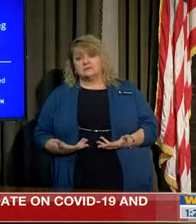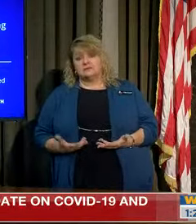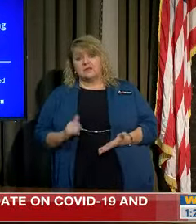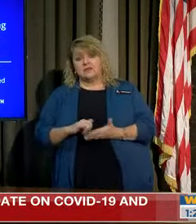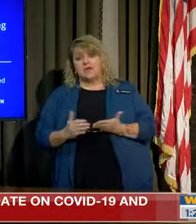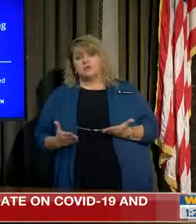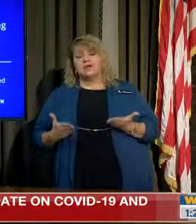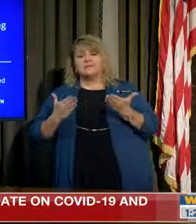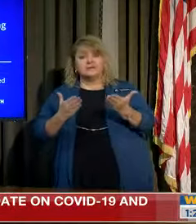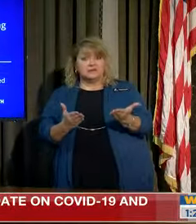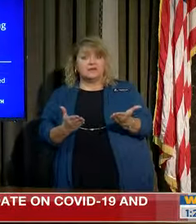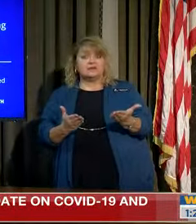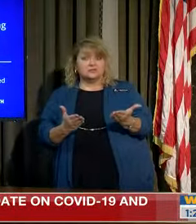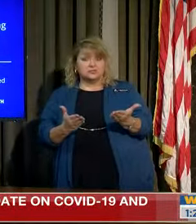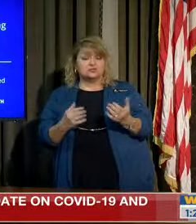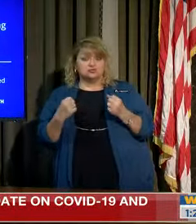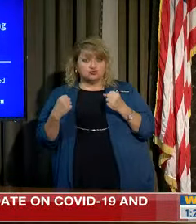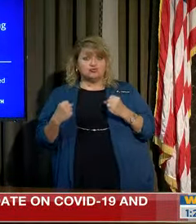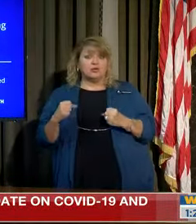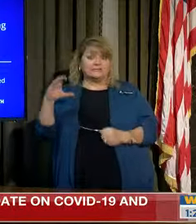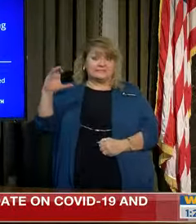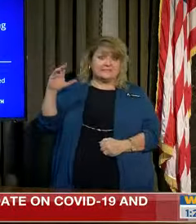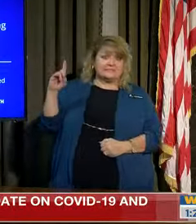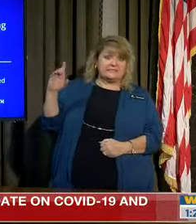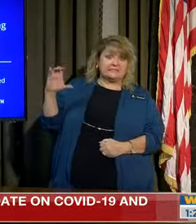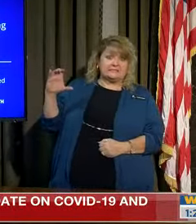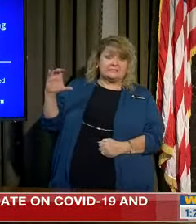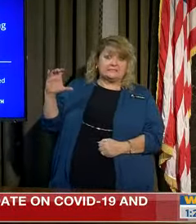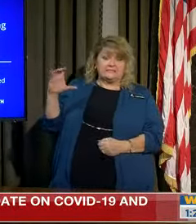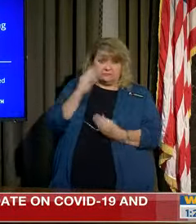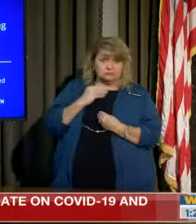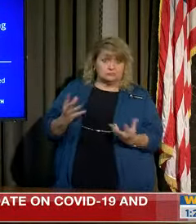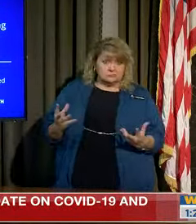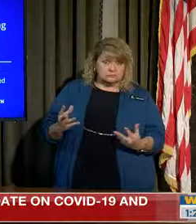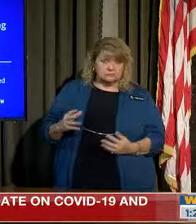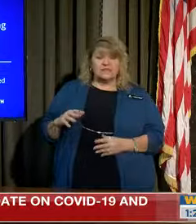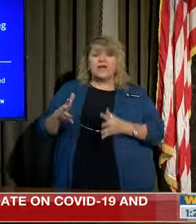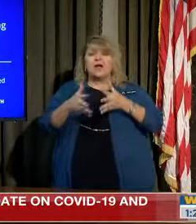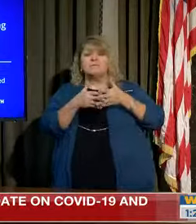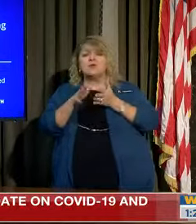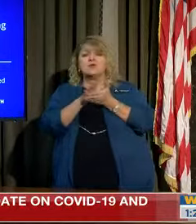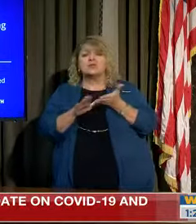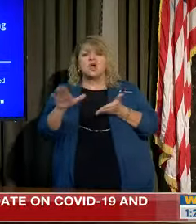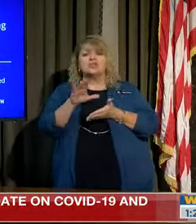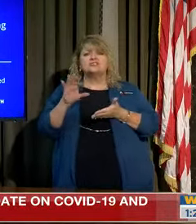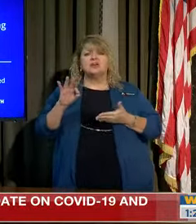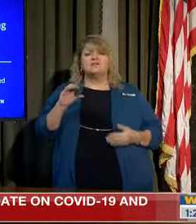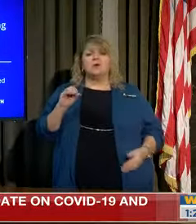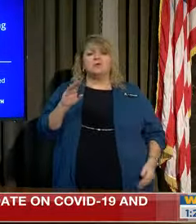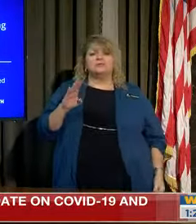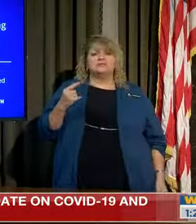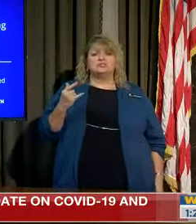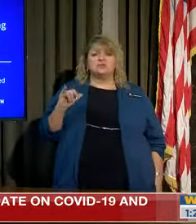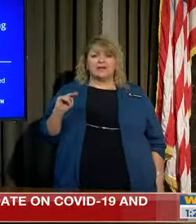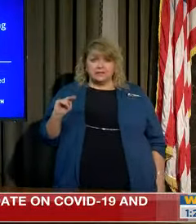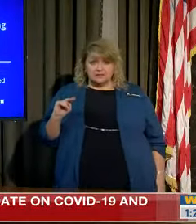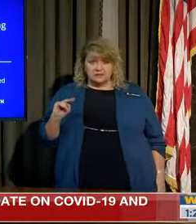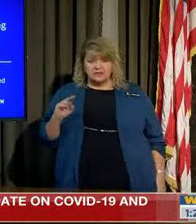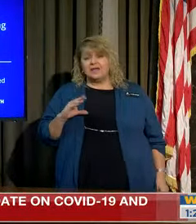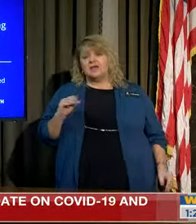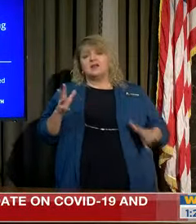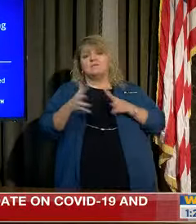recommendation is also made very strongly by the CDC. It's made by the American College of Obstetrics and Gynecology. It's also made by